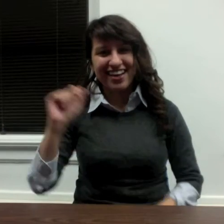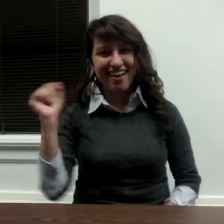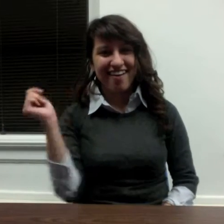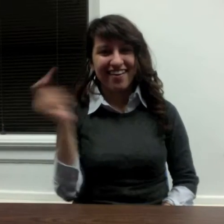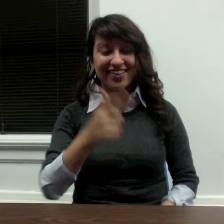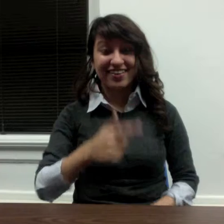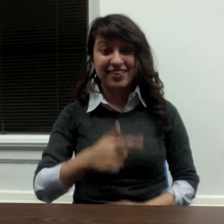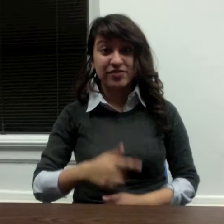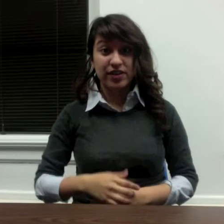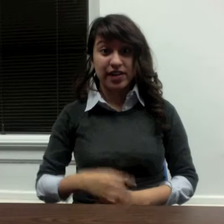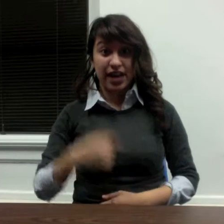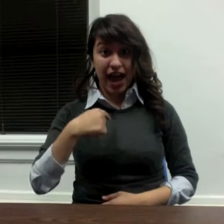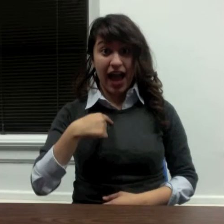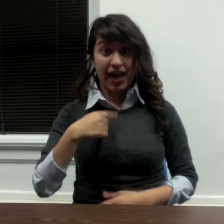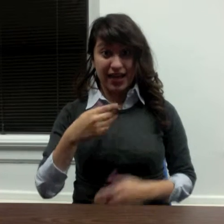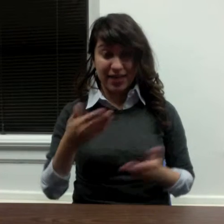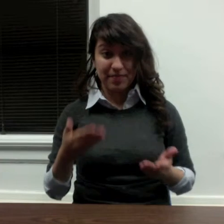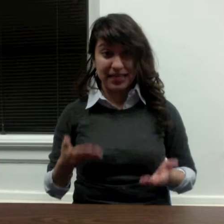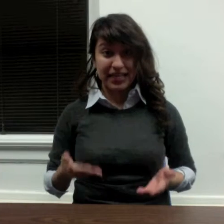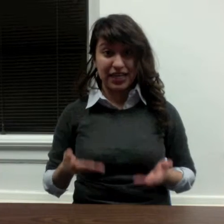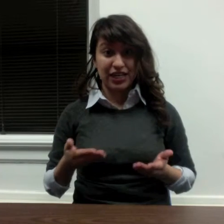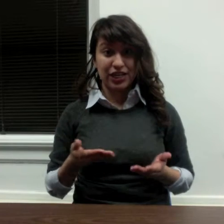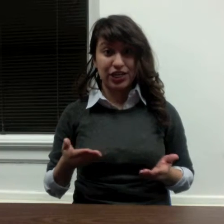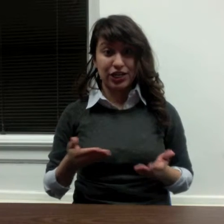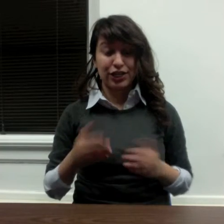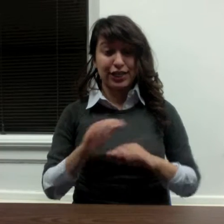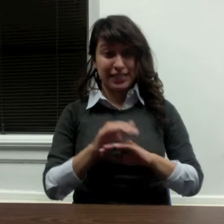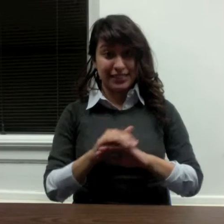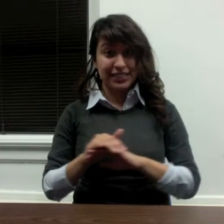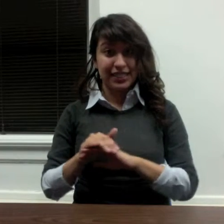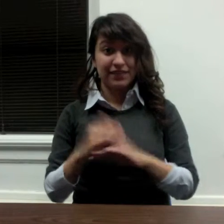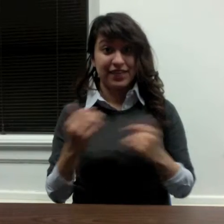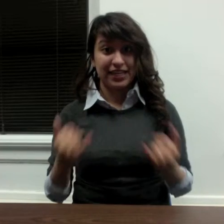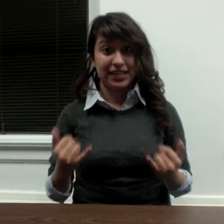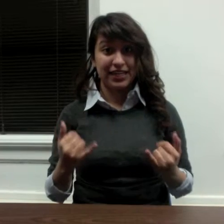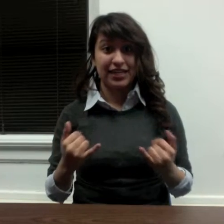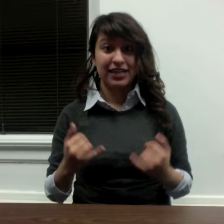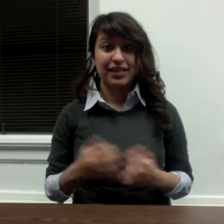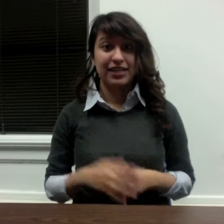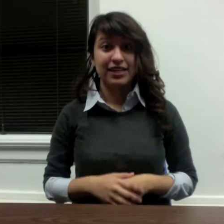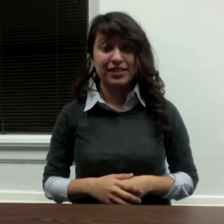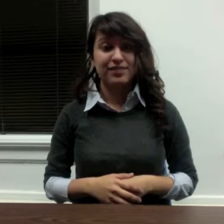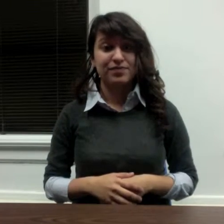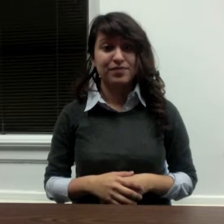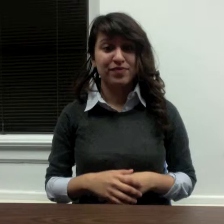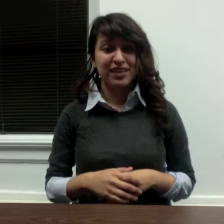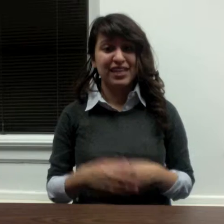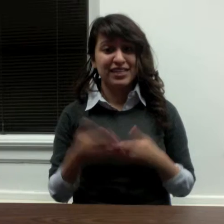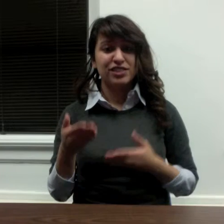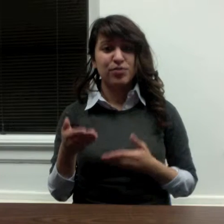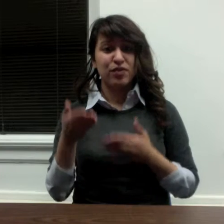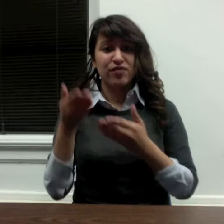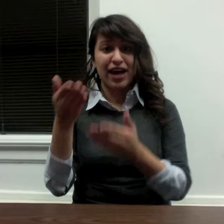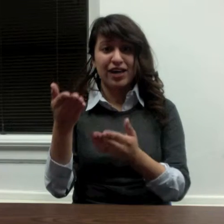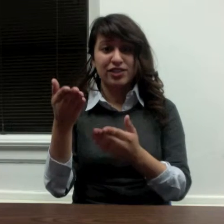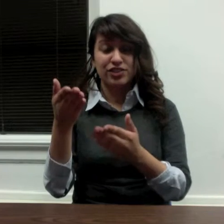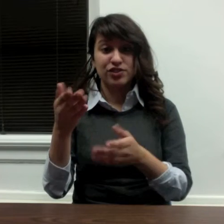I am here this evening to provide you with an update on